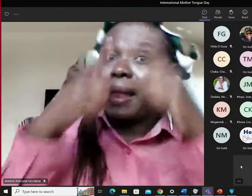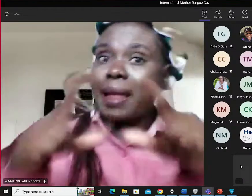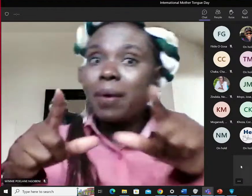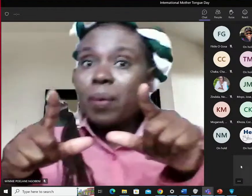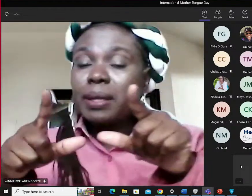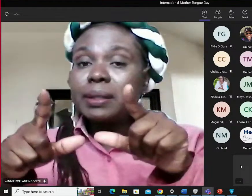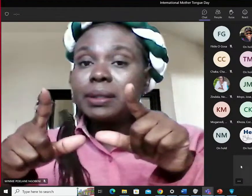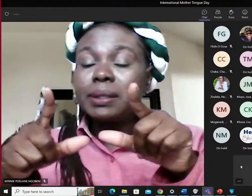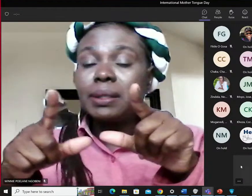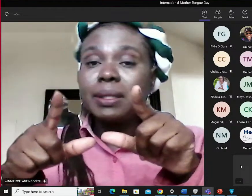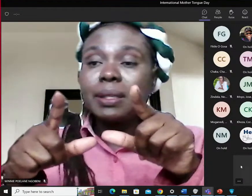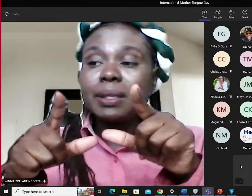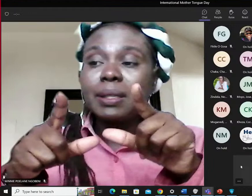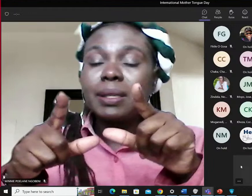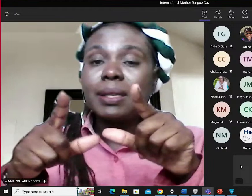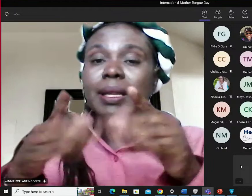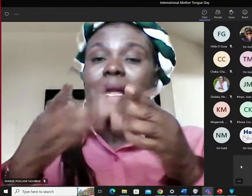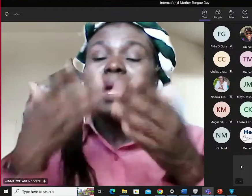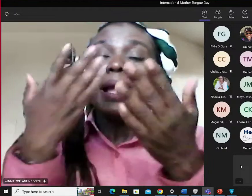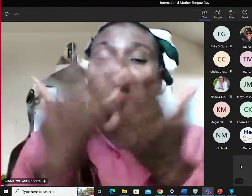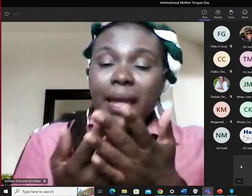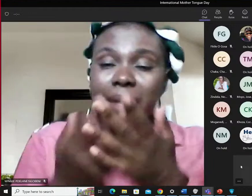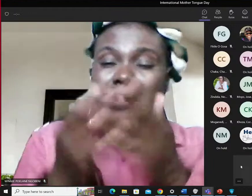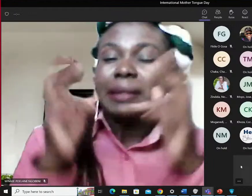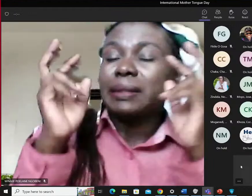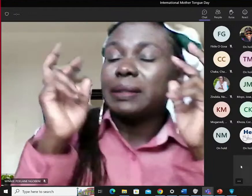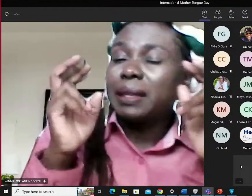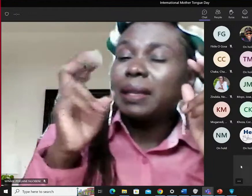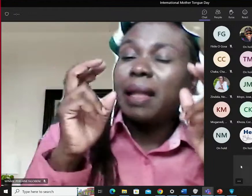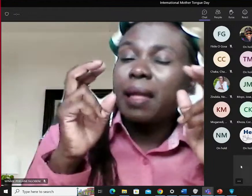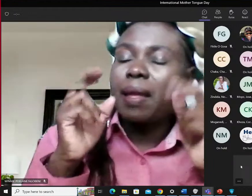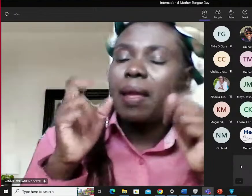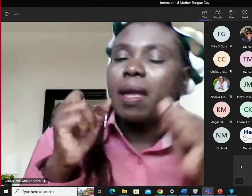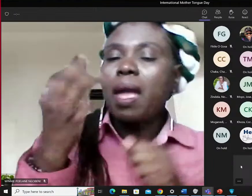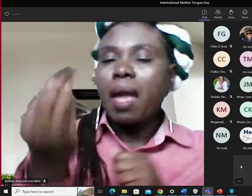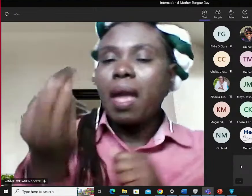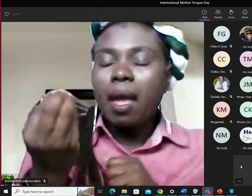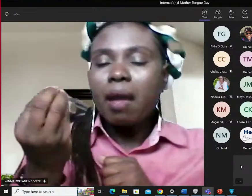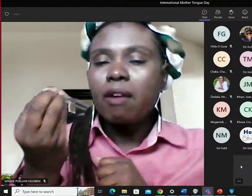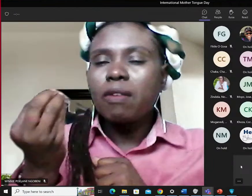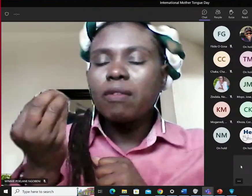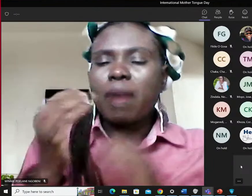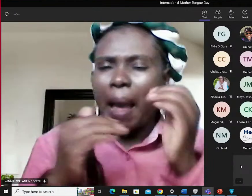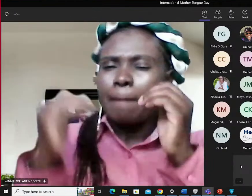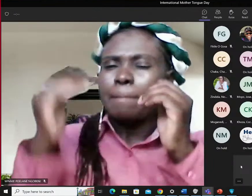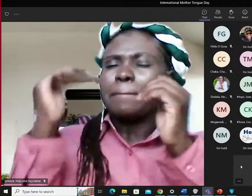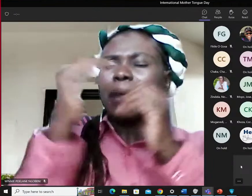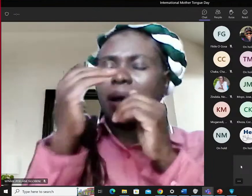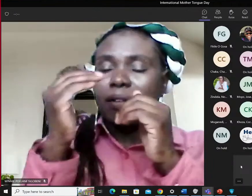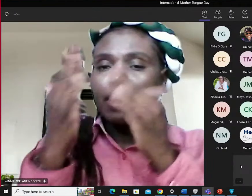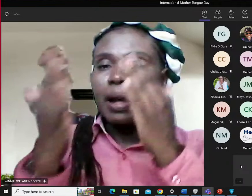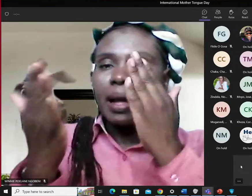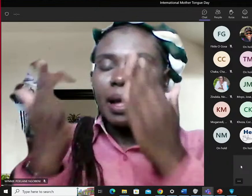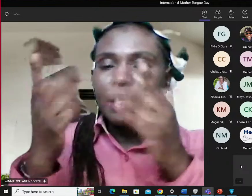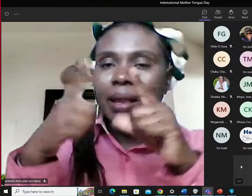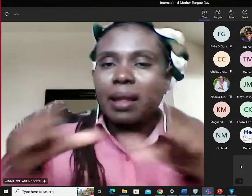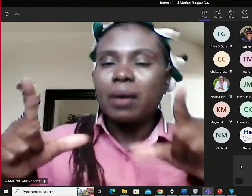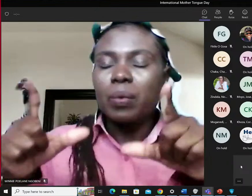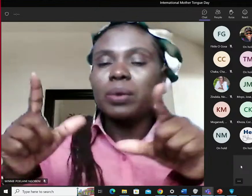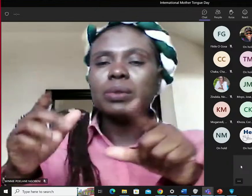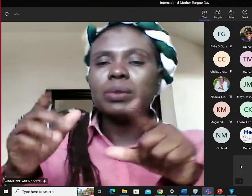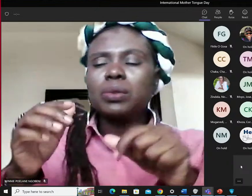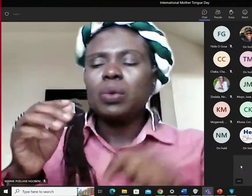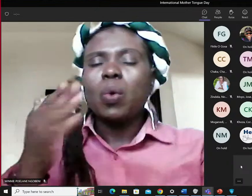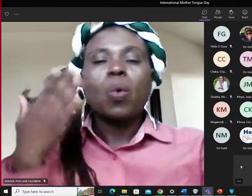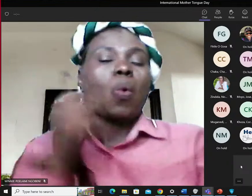a status where it is privileged to be above other languages due to whatever